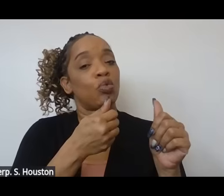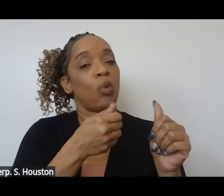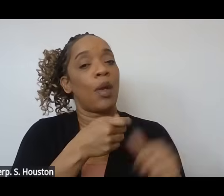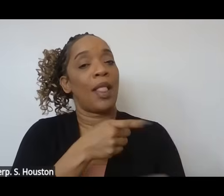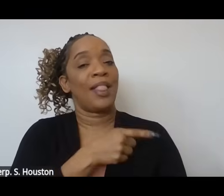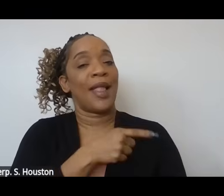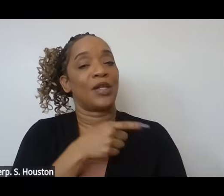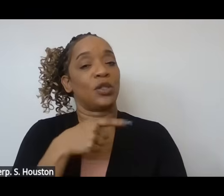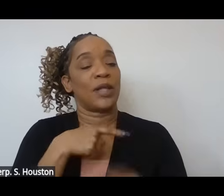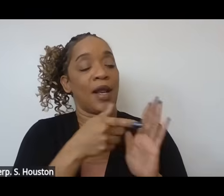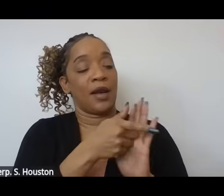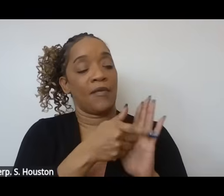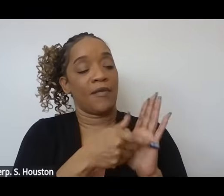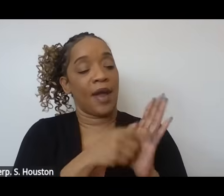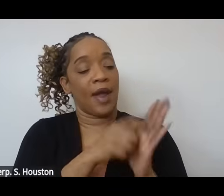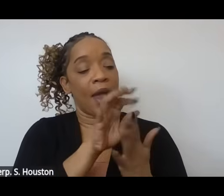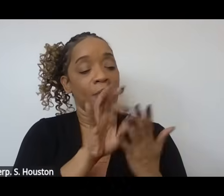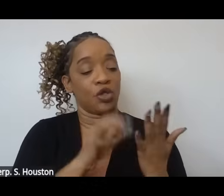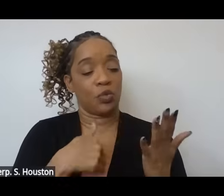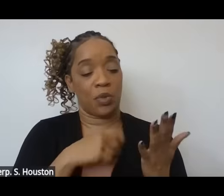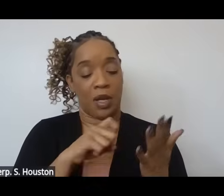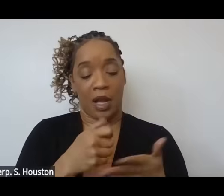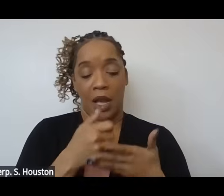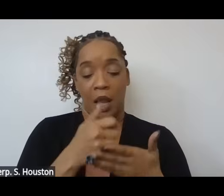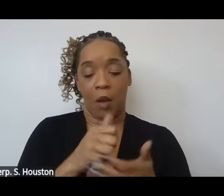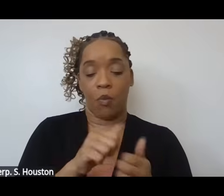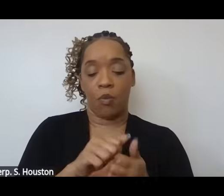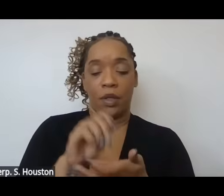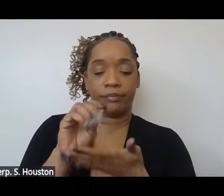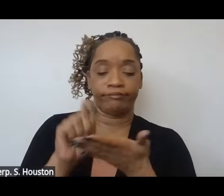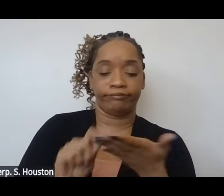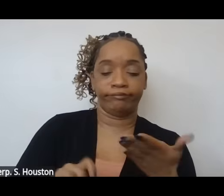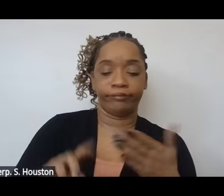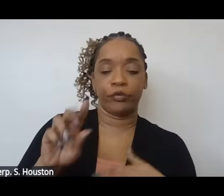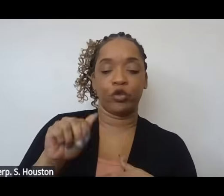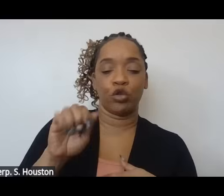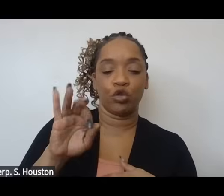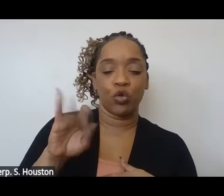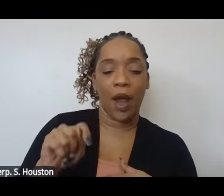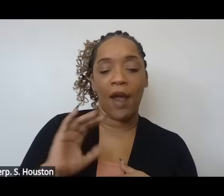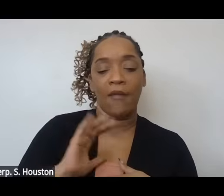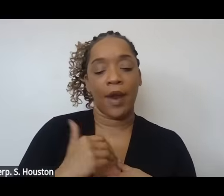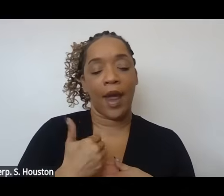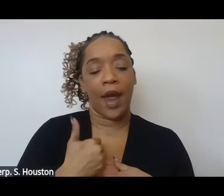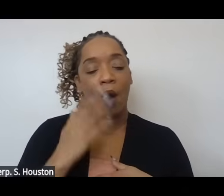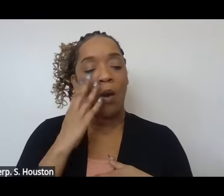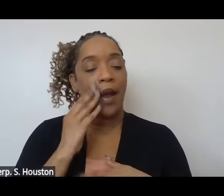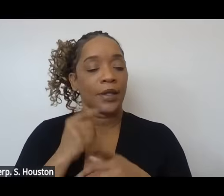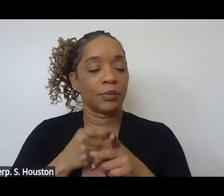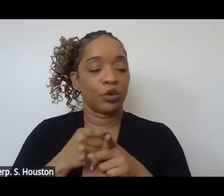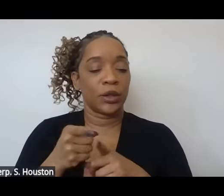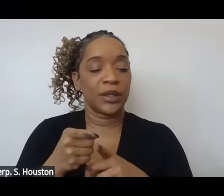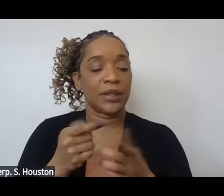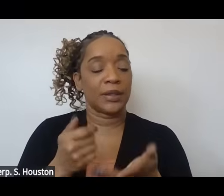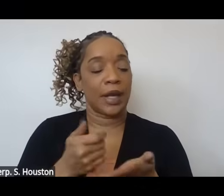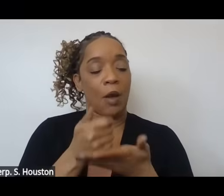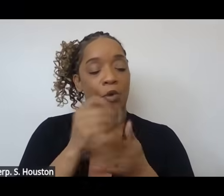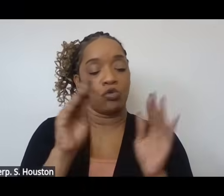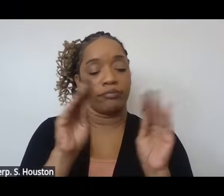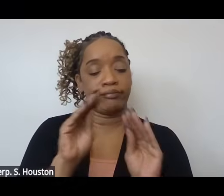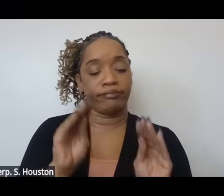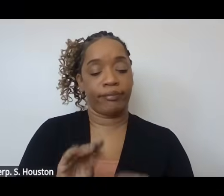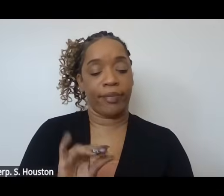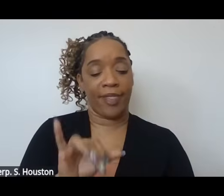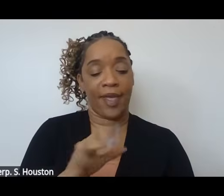option, we can help with the drafting. We can, provide, as Adam said, subject matter expertise in putting that together. And then we can